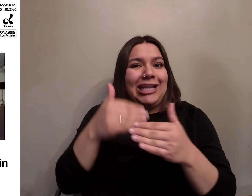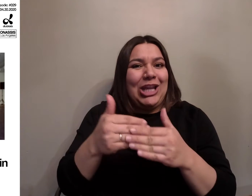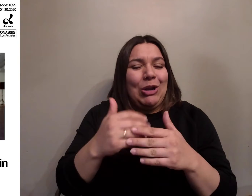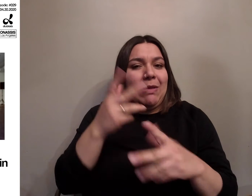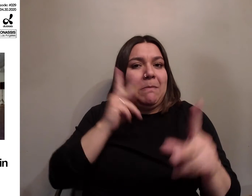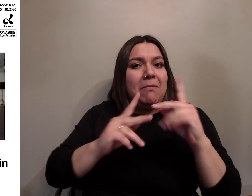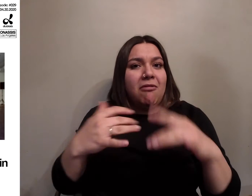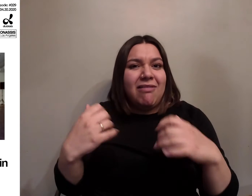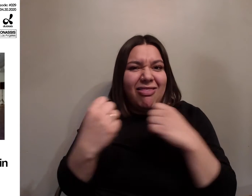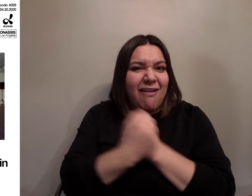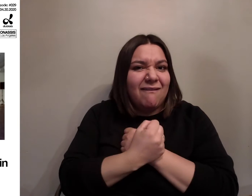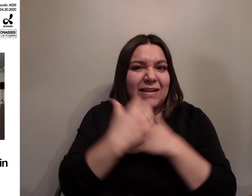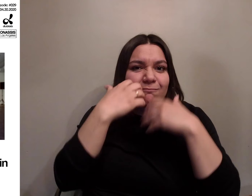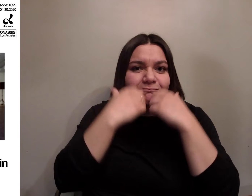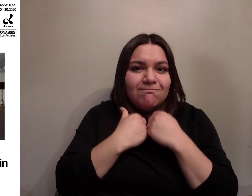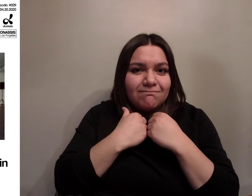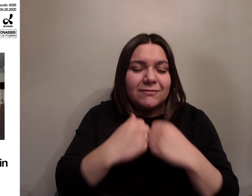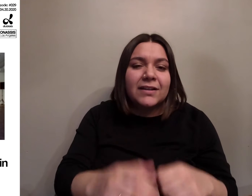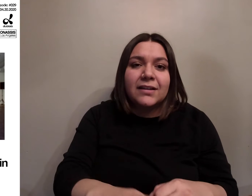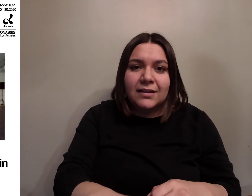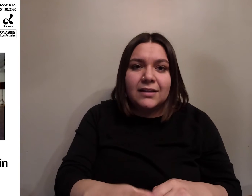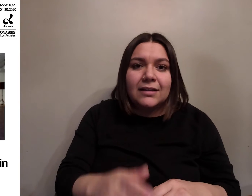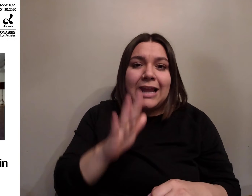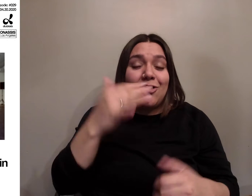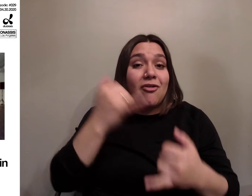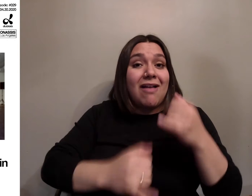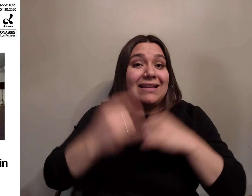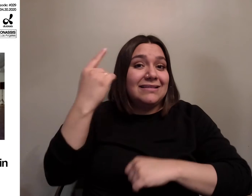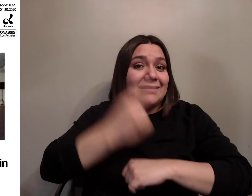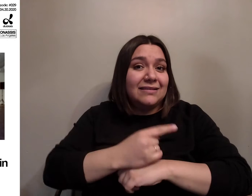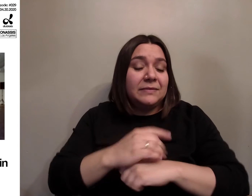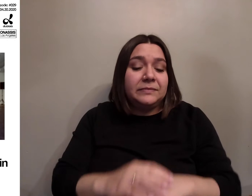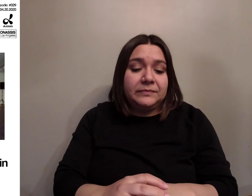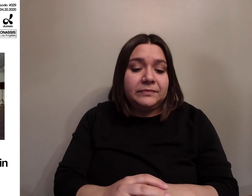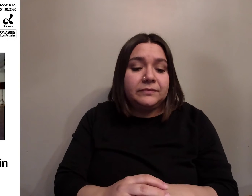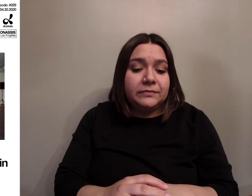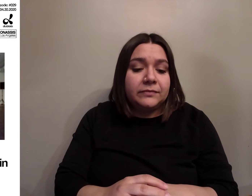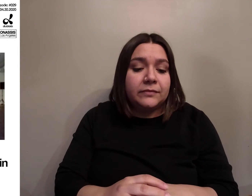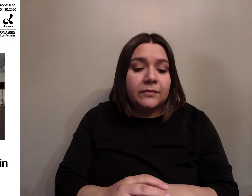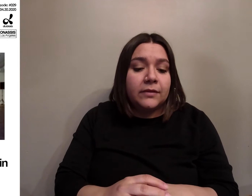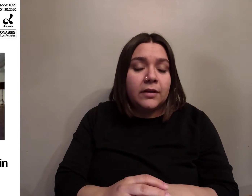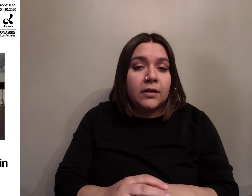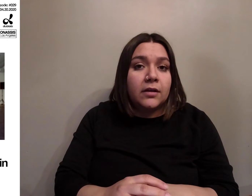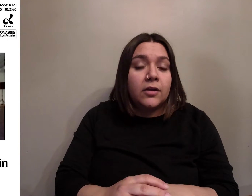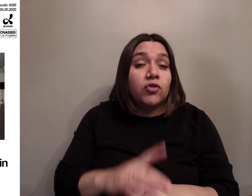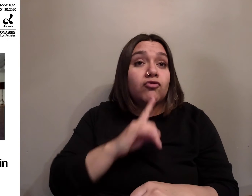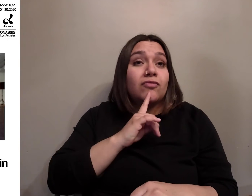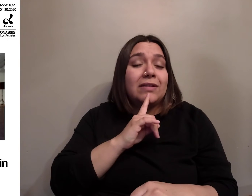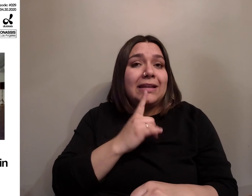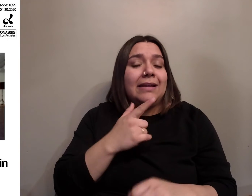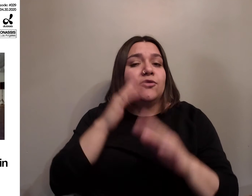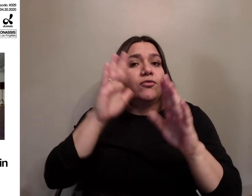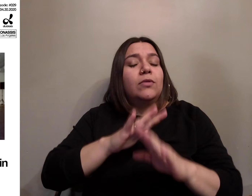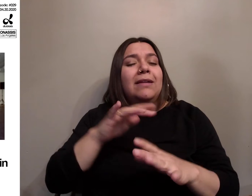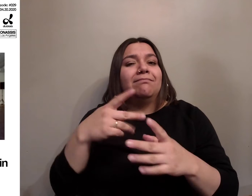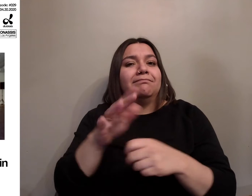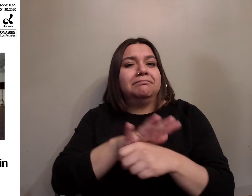share that experience and to try to understand what that type of really